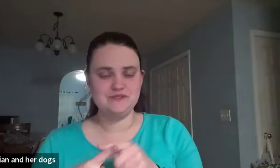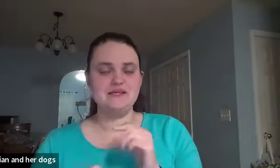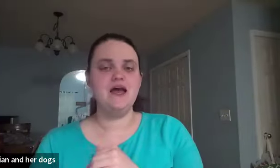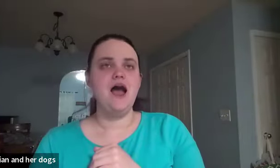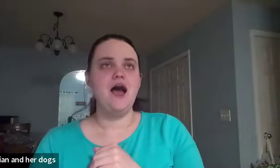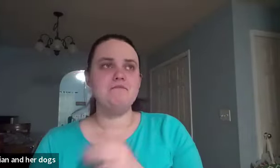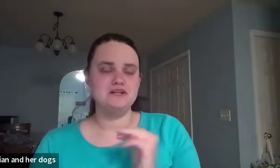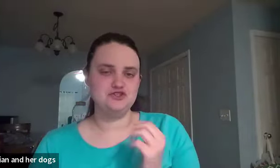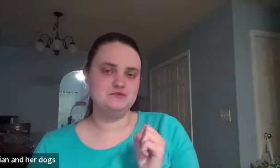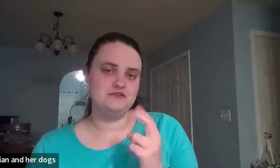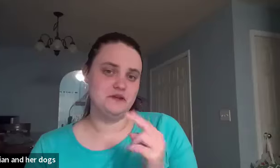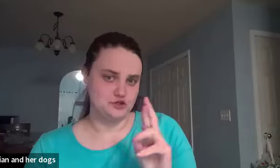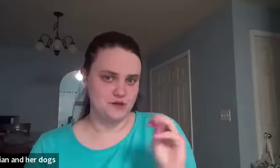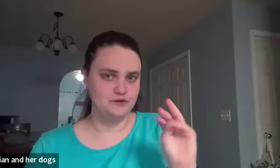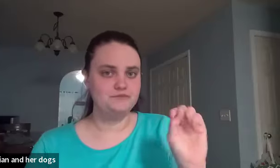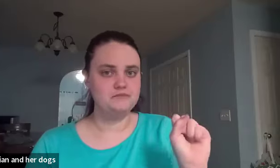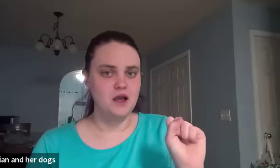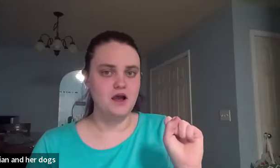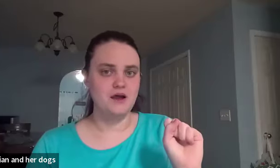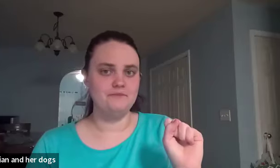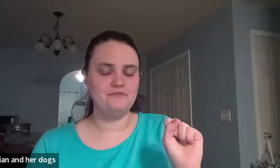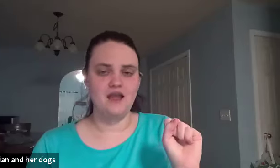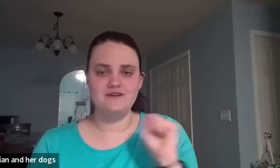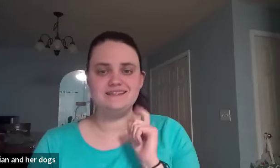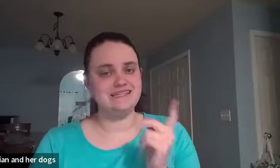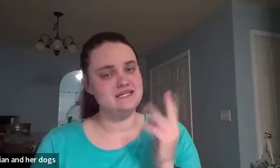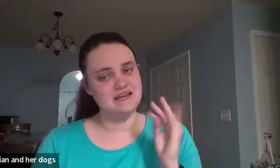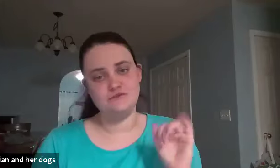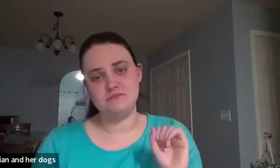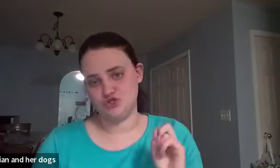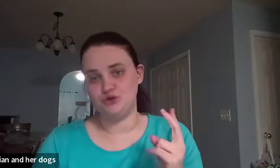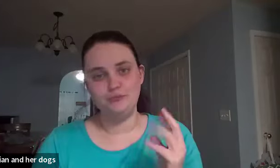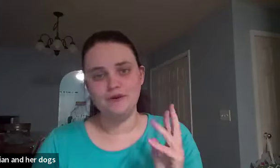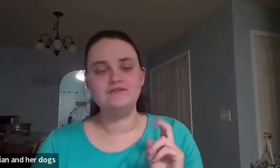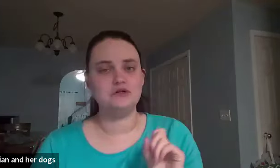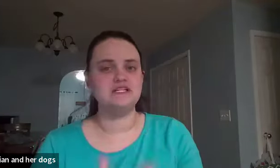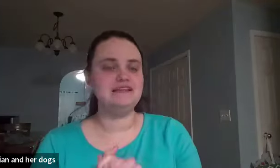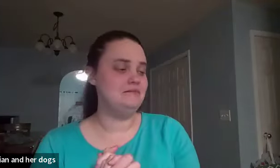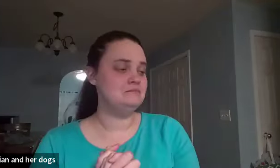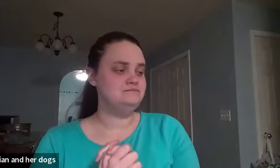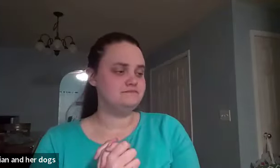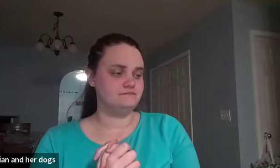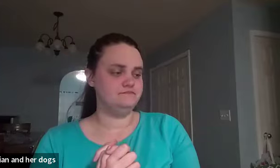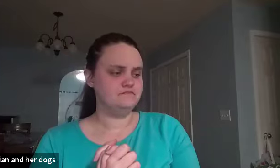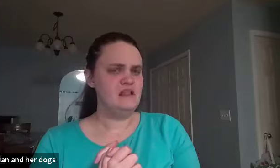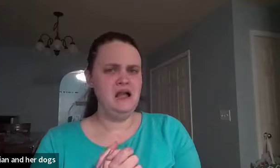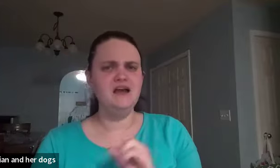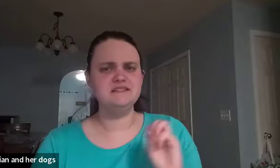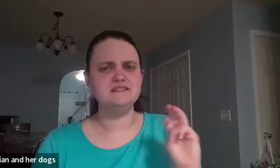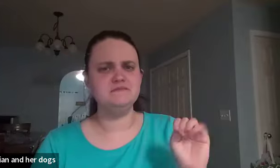Mushrooms. Mushrooms are finger spelled. I have not seen a sign for mushroom, unfortunately. I have seen some